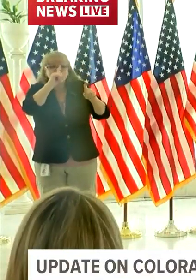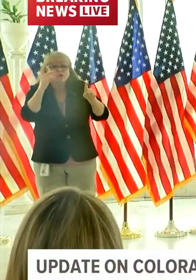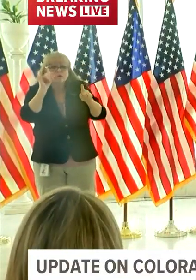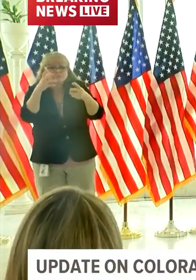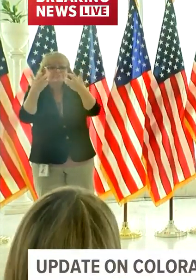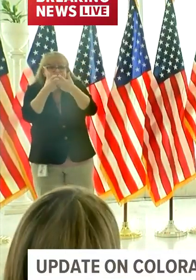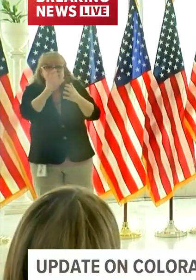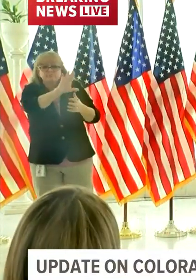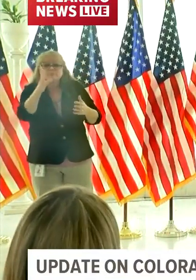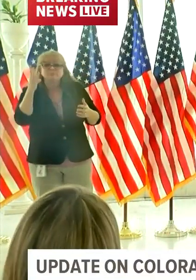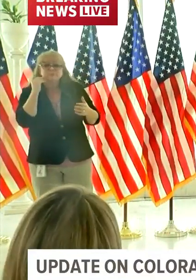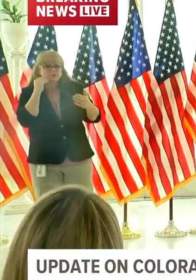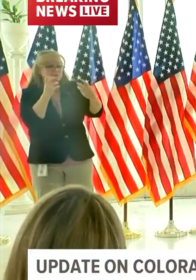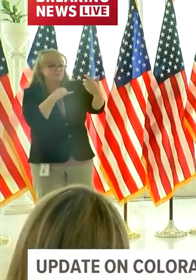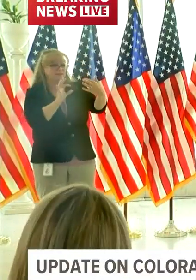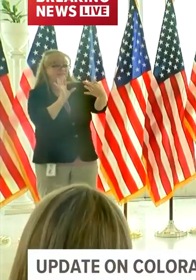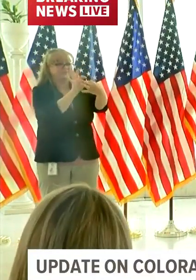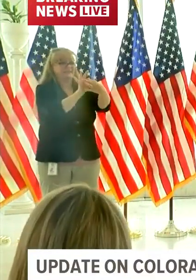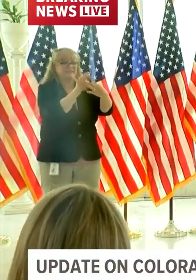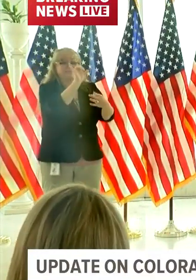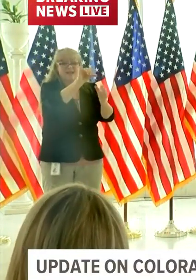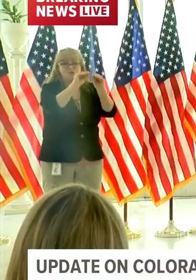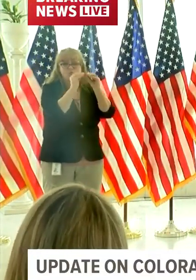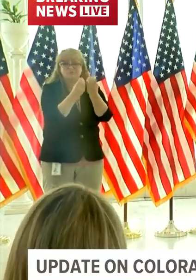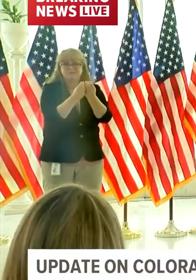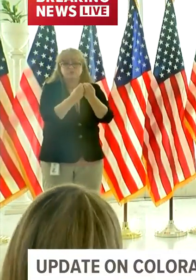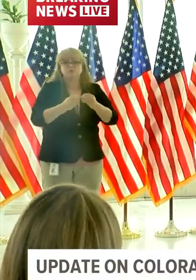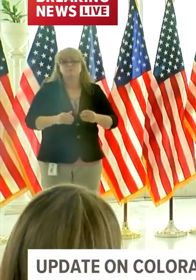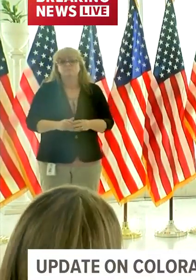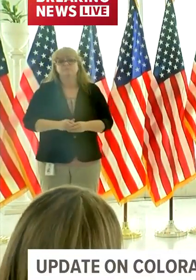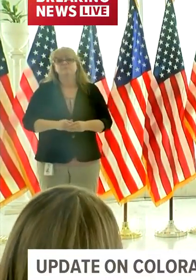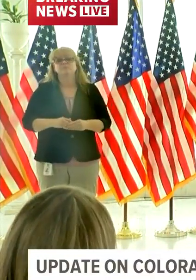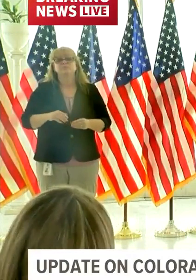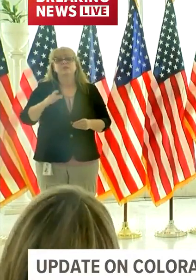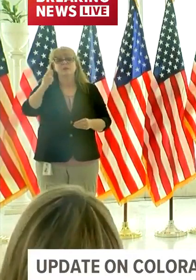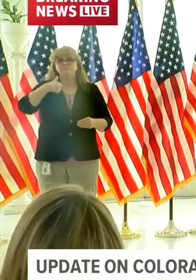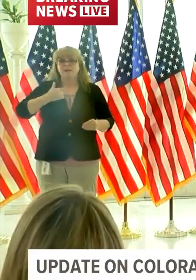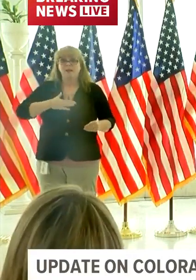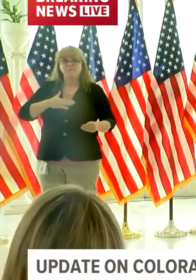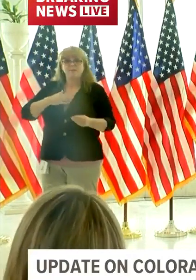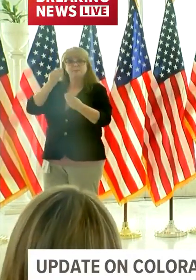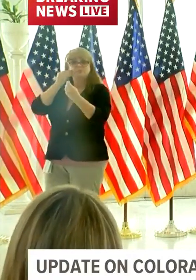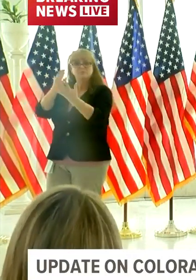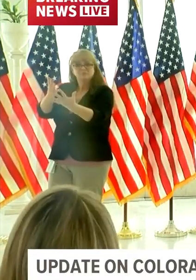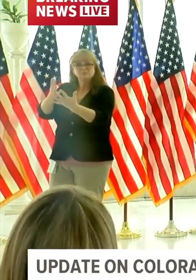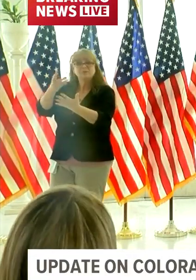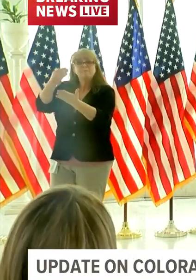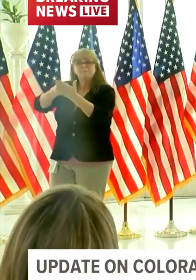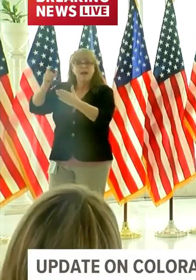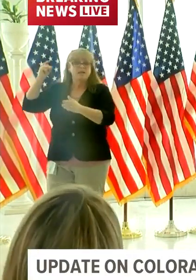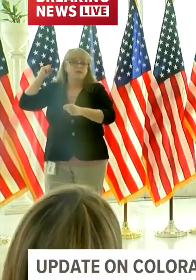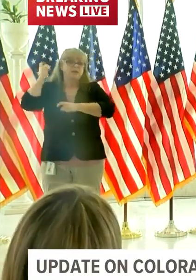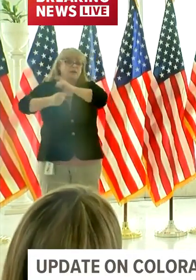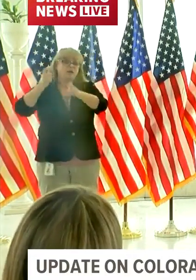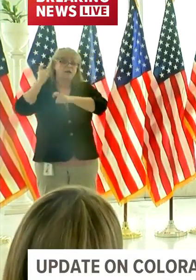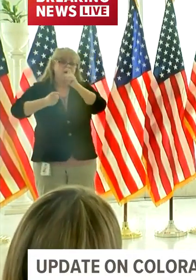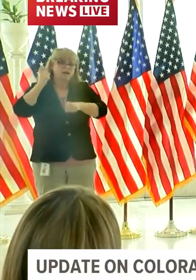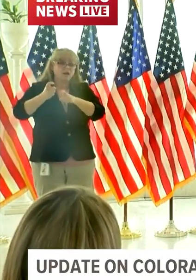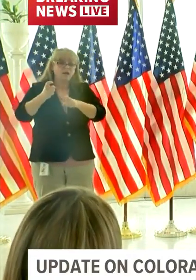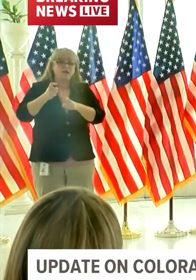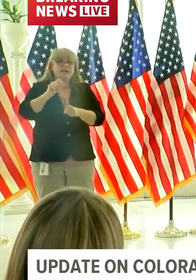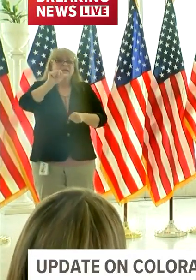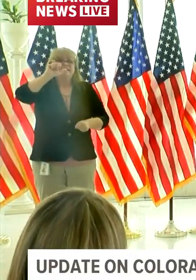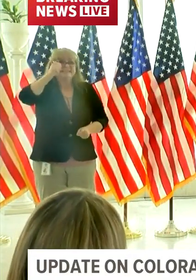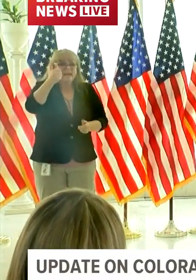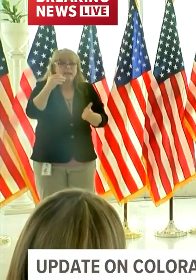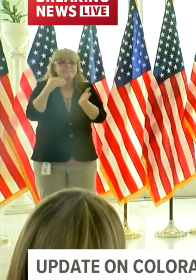to report that the Relief Fund is just under $10 million now, with $1 million raised in